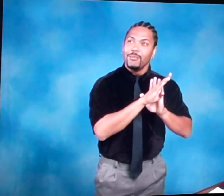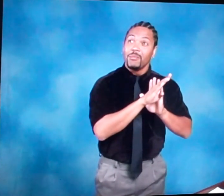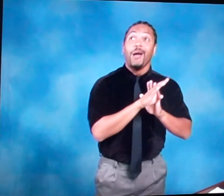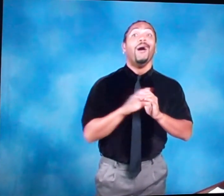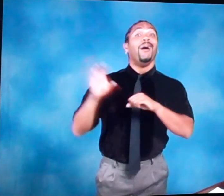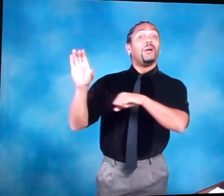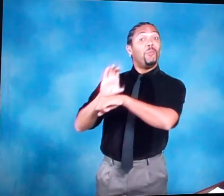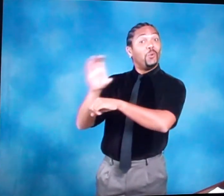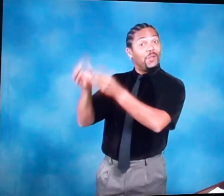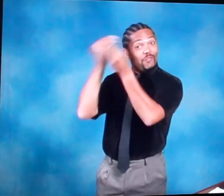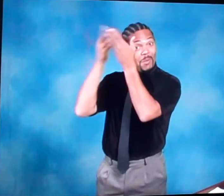chemistry,